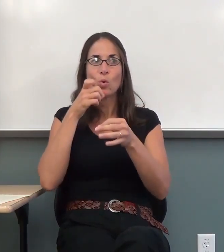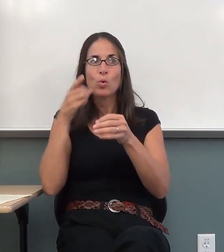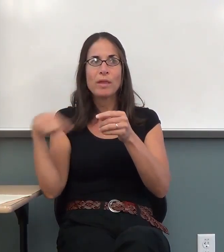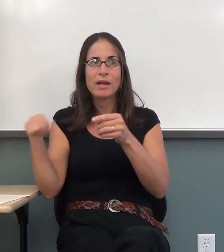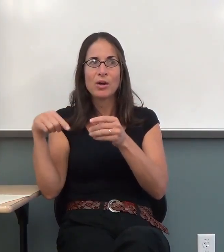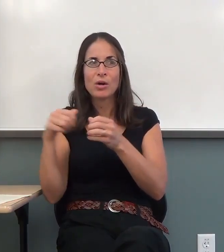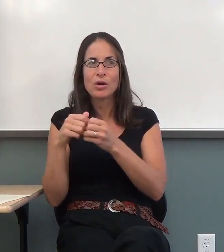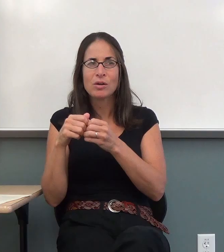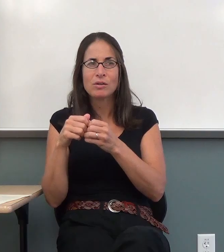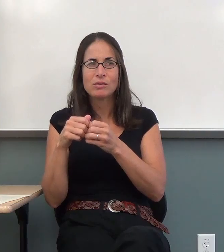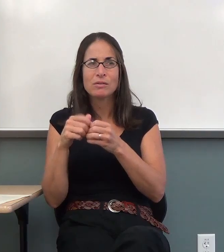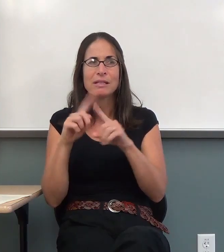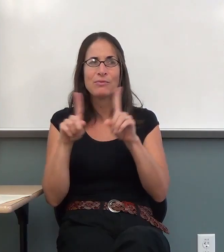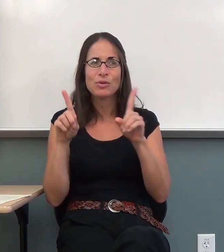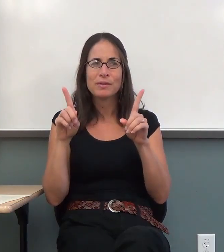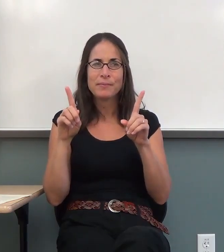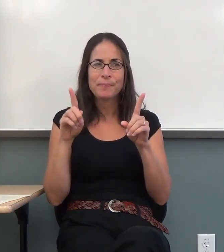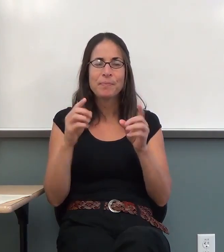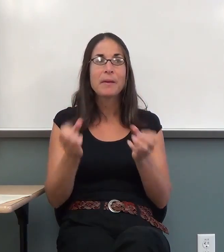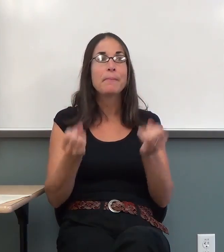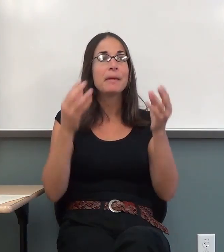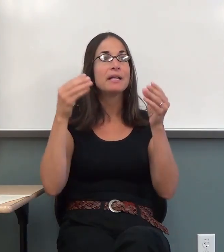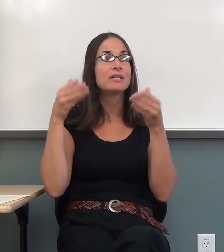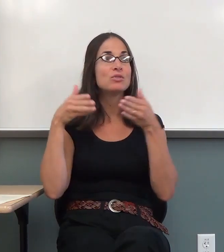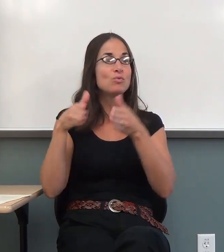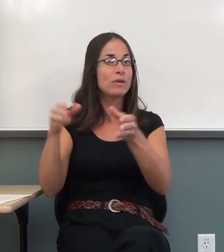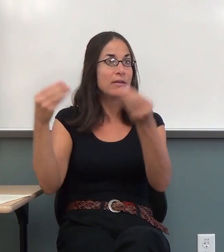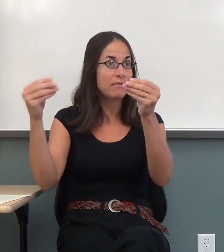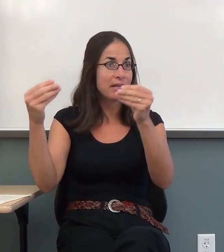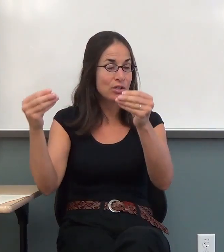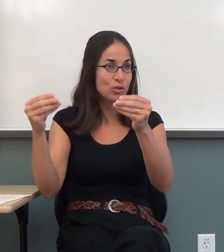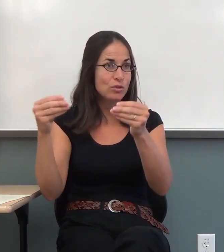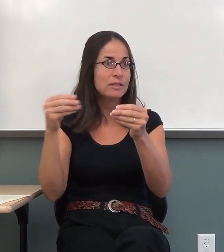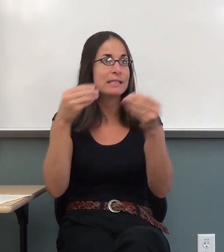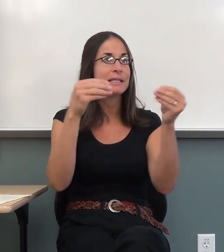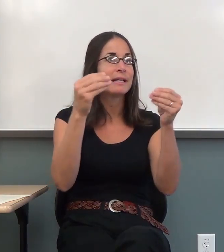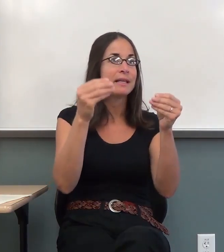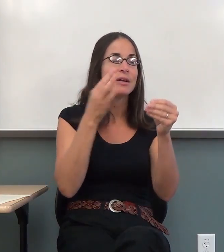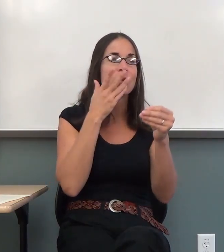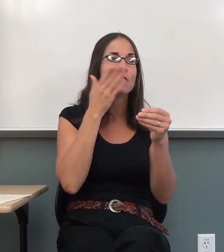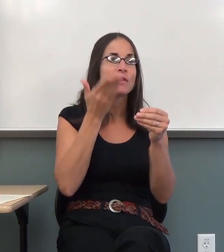that? Okay. Many street vendors selling their colorful wares to the tourists. What did they do? Do you see how at